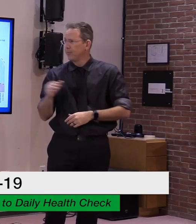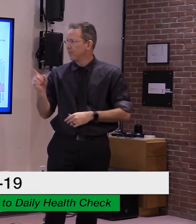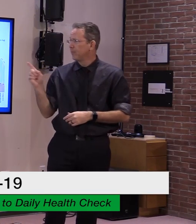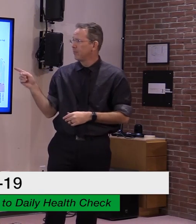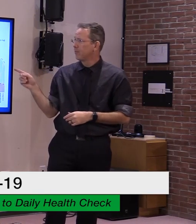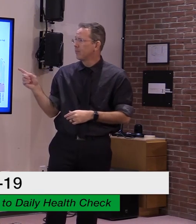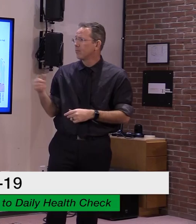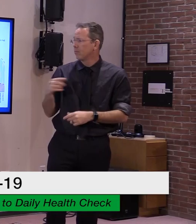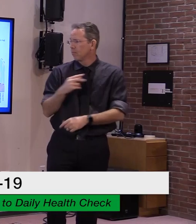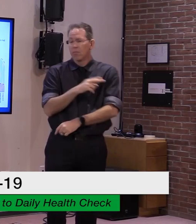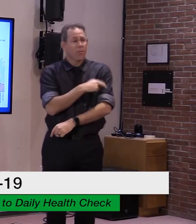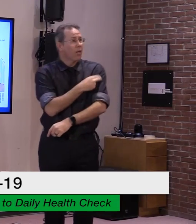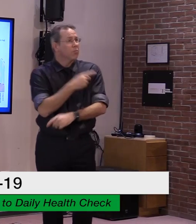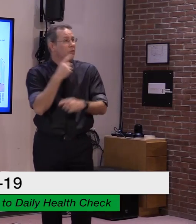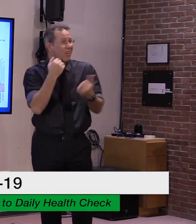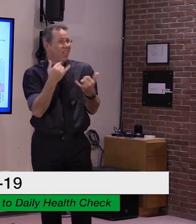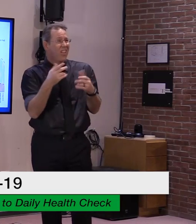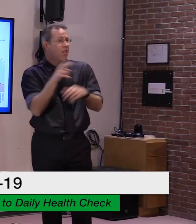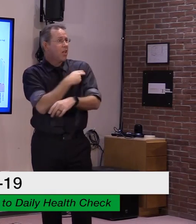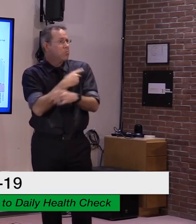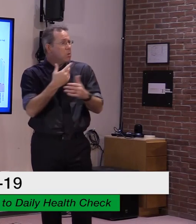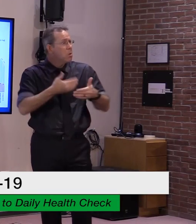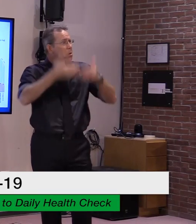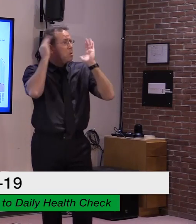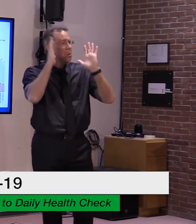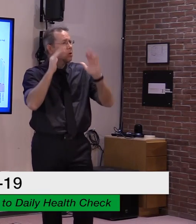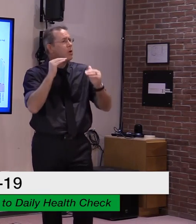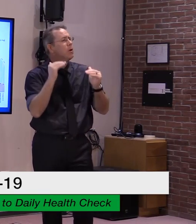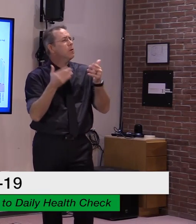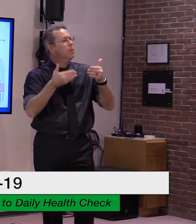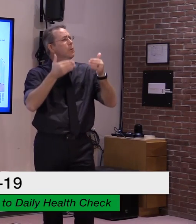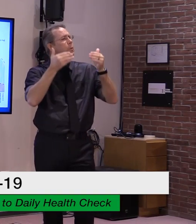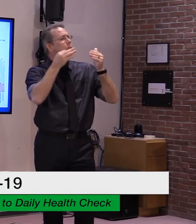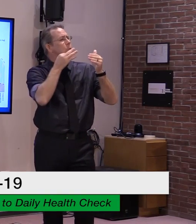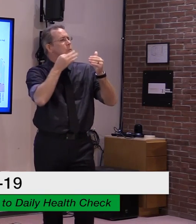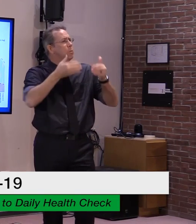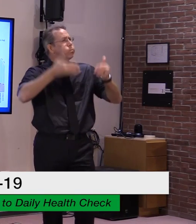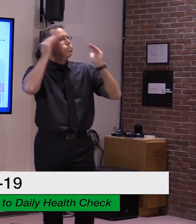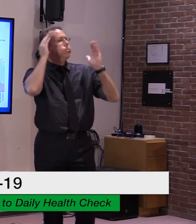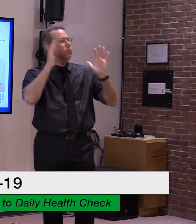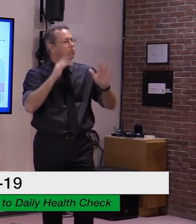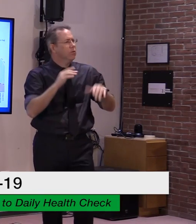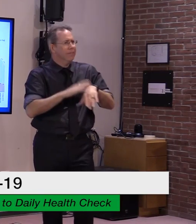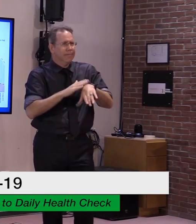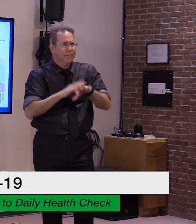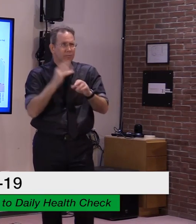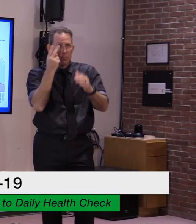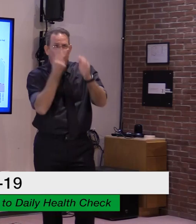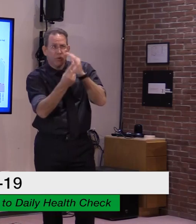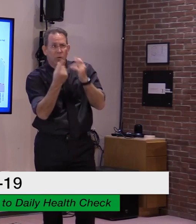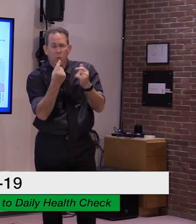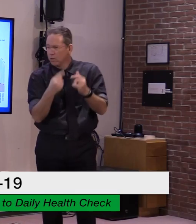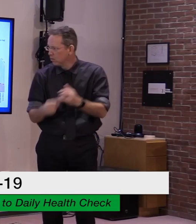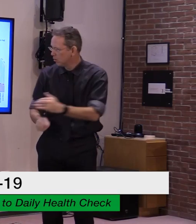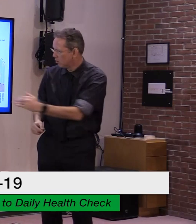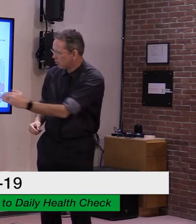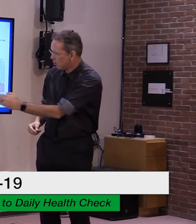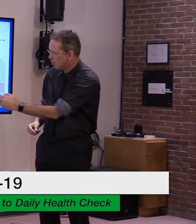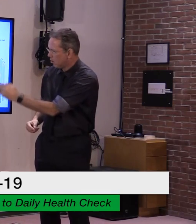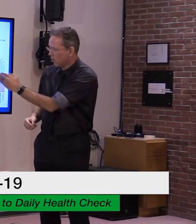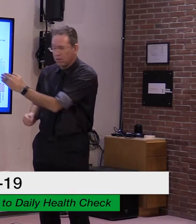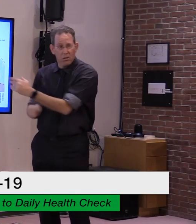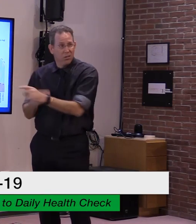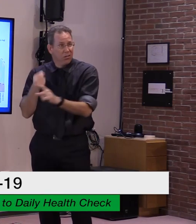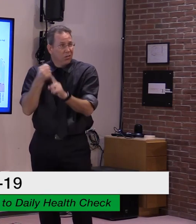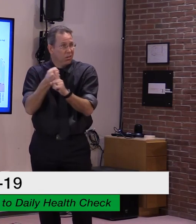on our case growth and anticipated case growth and we've also added to this two different specific analyses looking at general